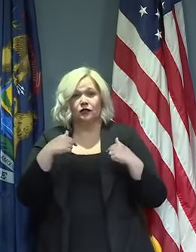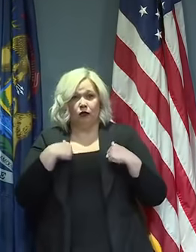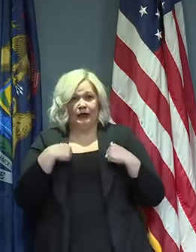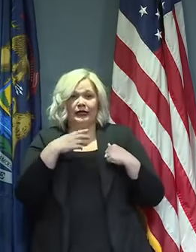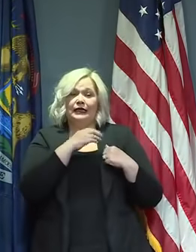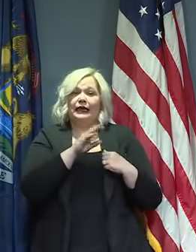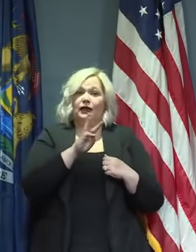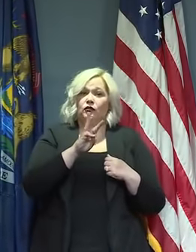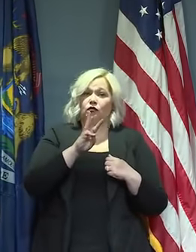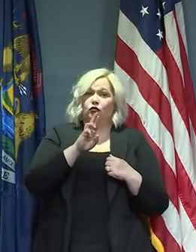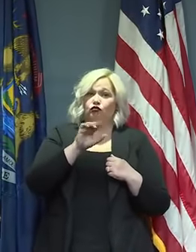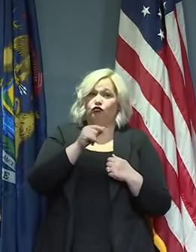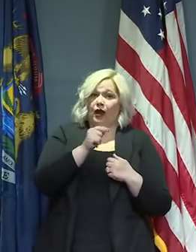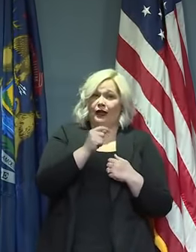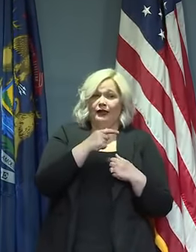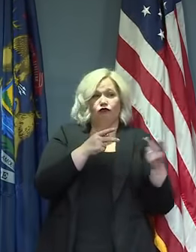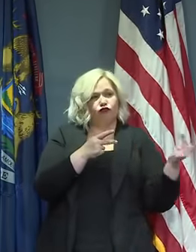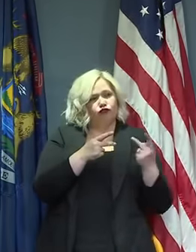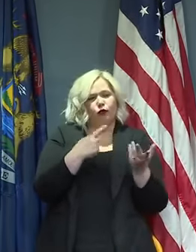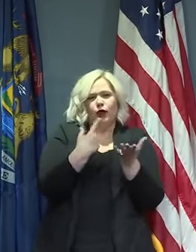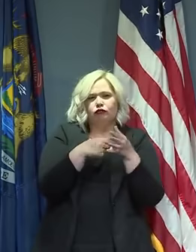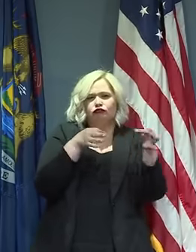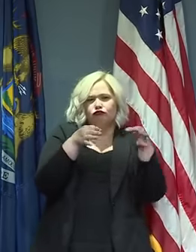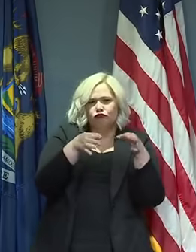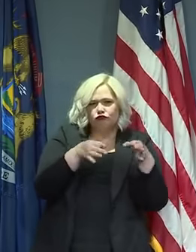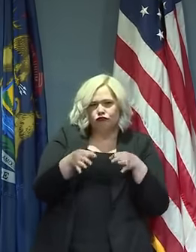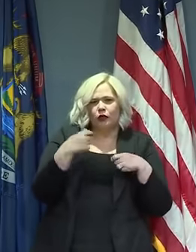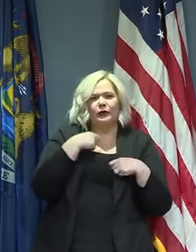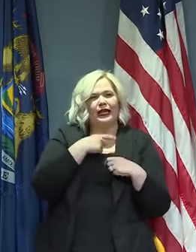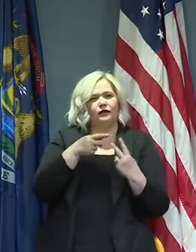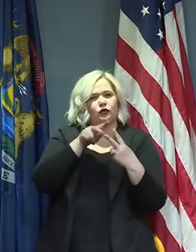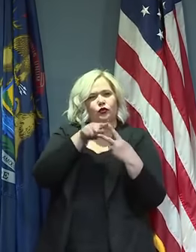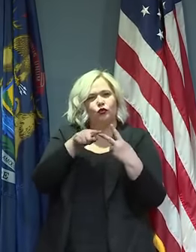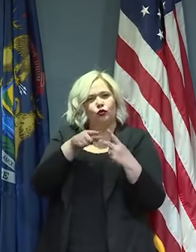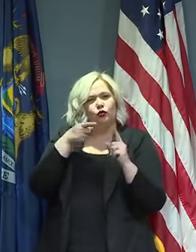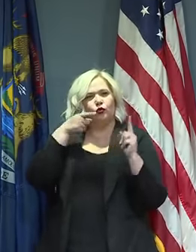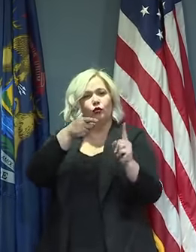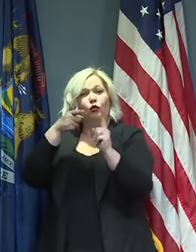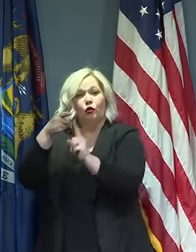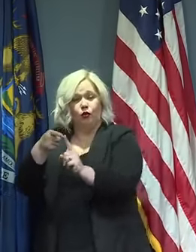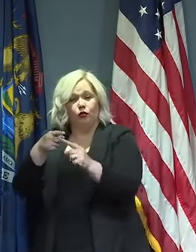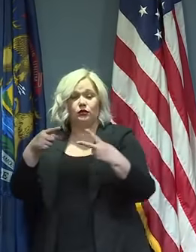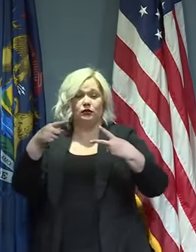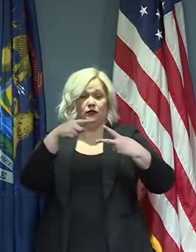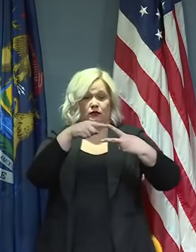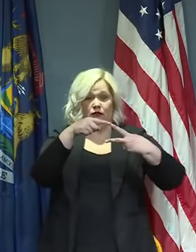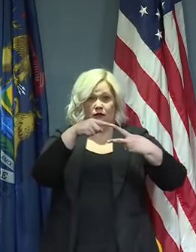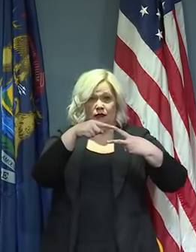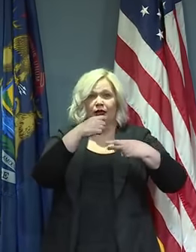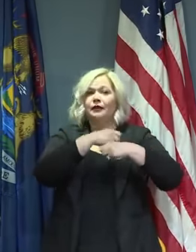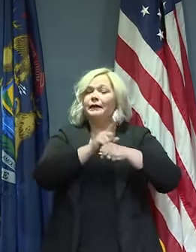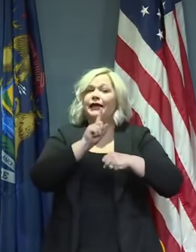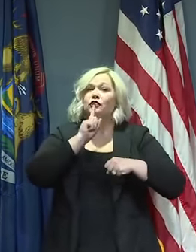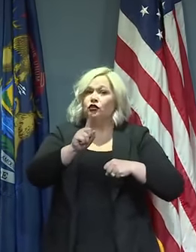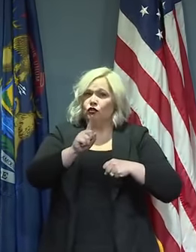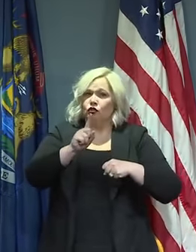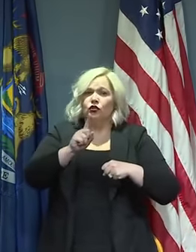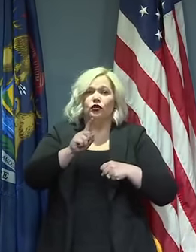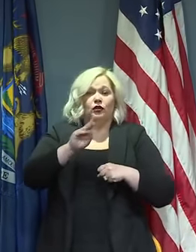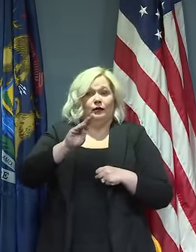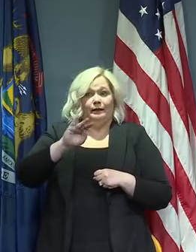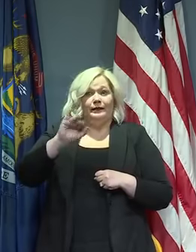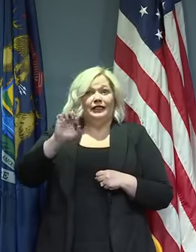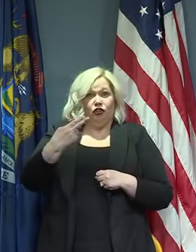about today has two fundamental goals. The first is to put Michigan on the path to